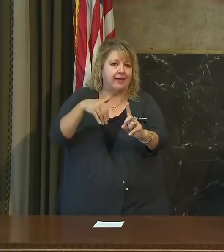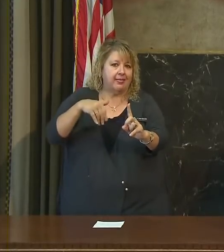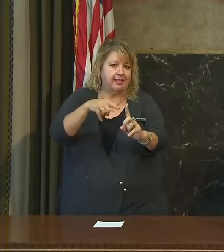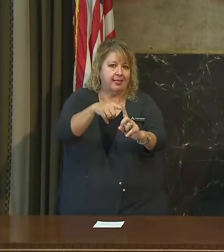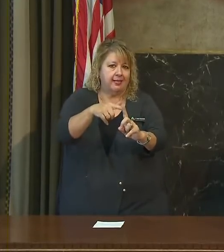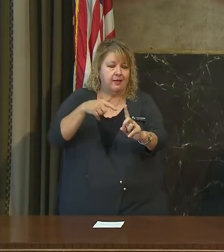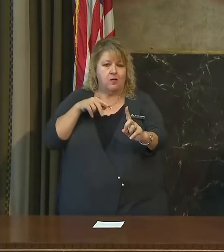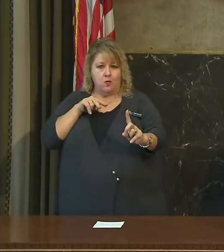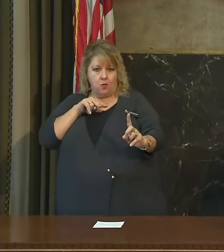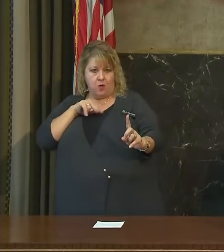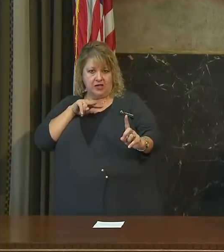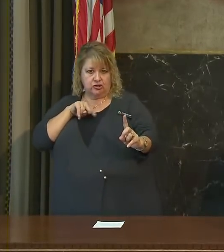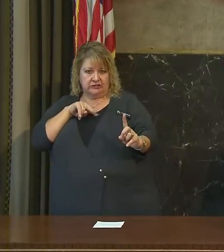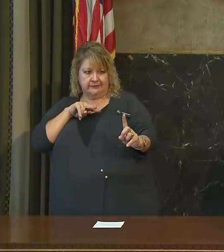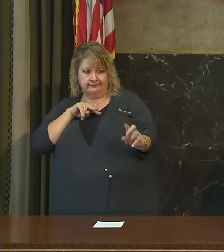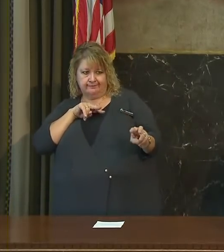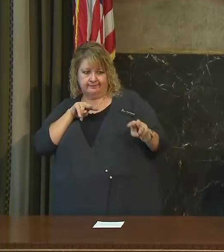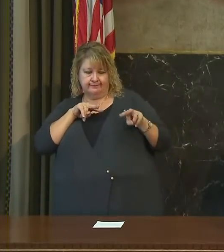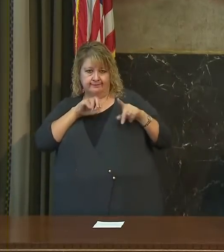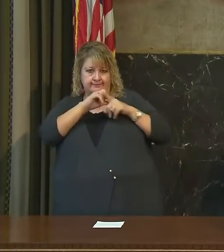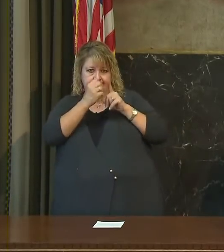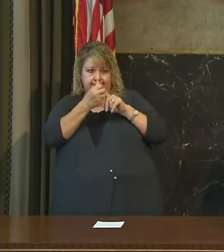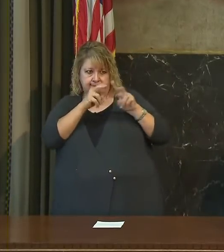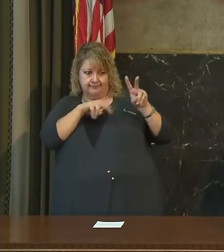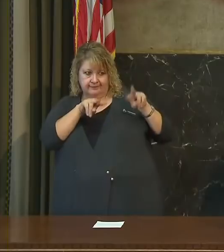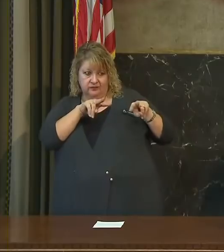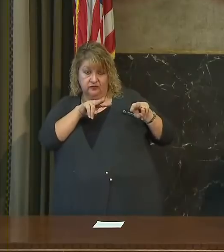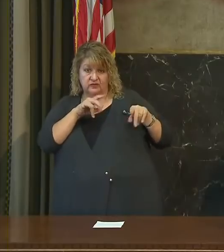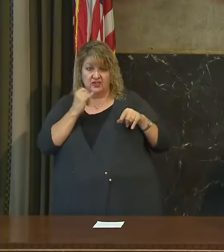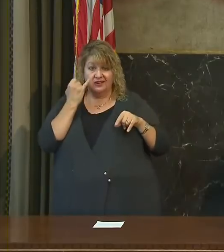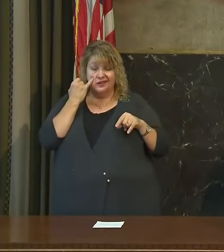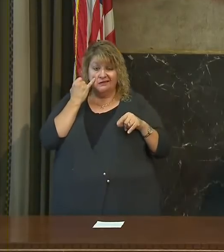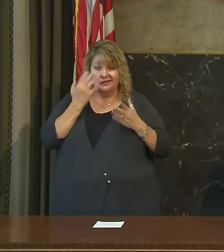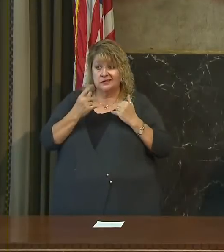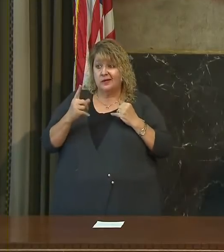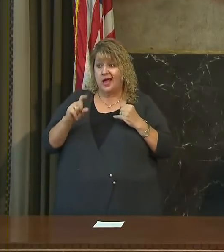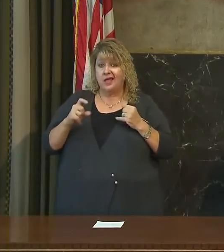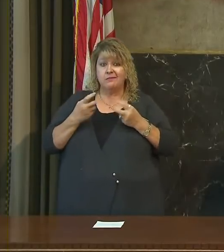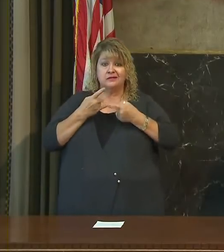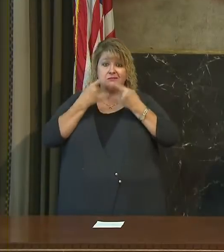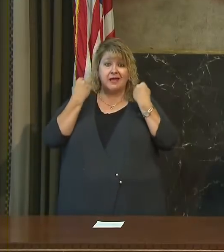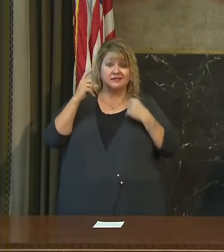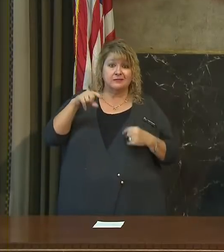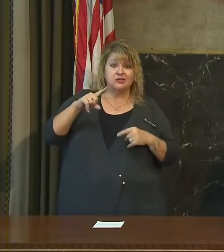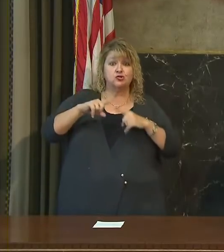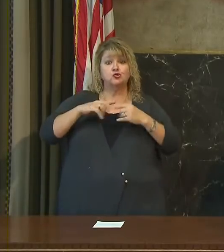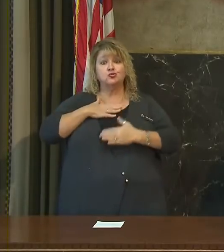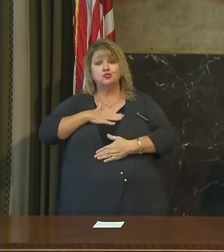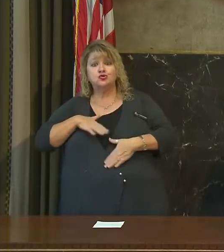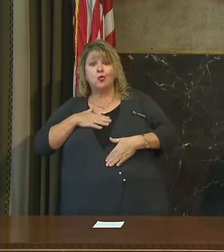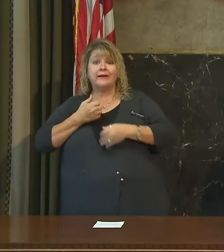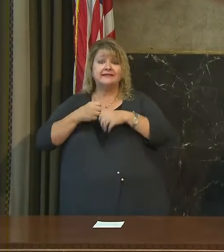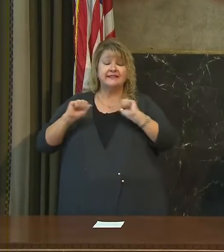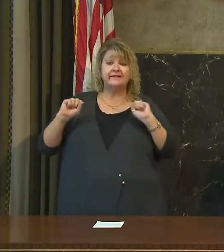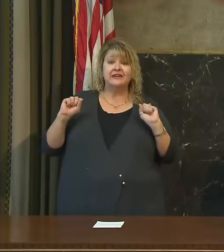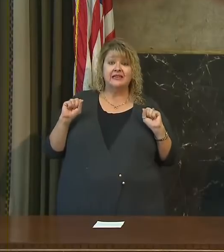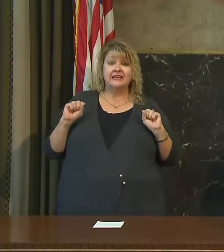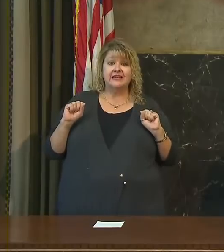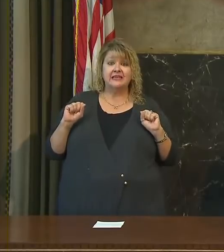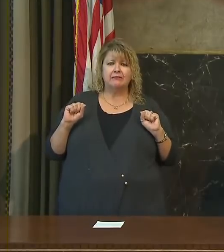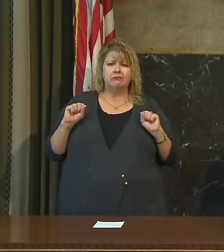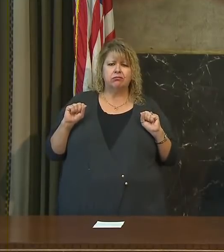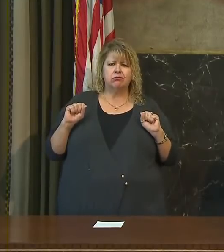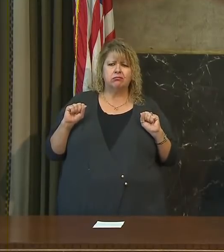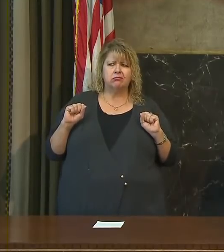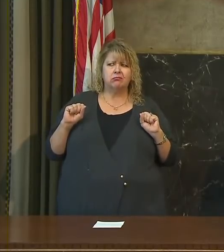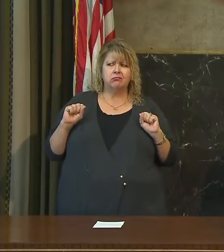But you know, if people have to wear a mask in order to safely enjoy something, it's not much of